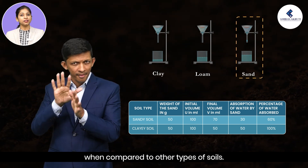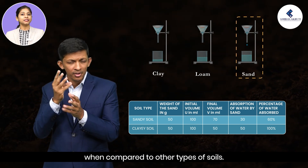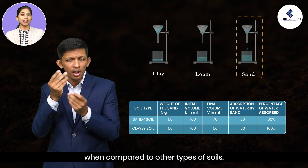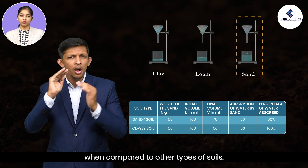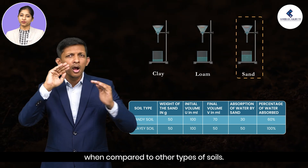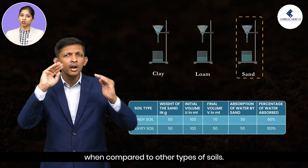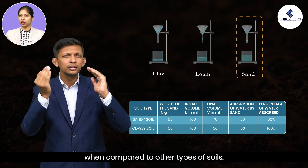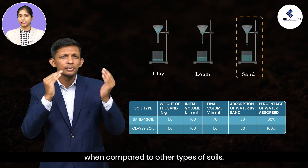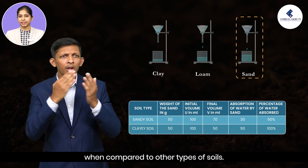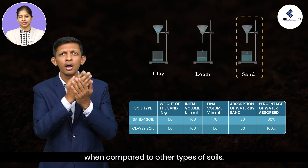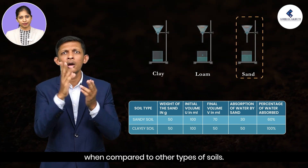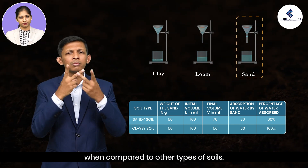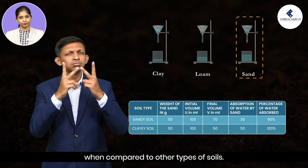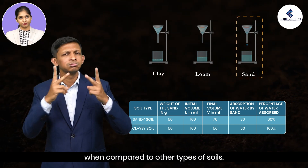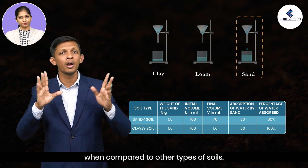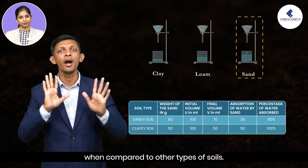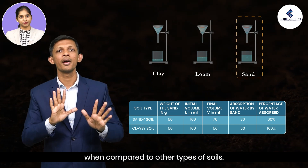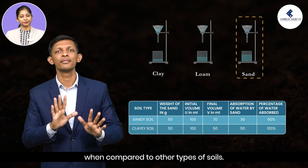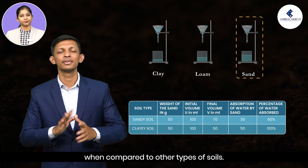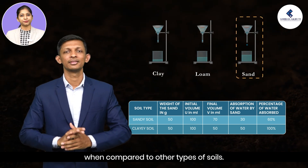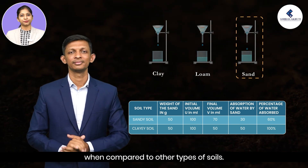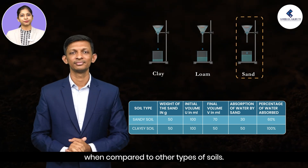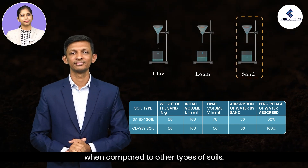to other types of soils.